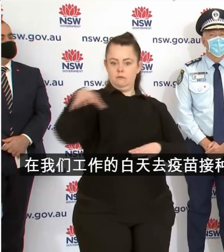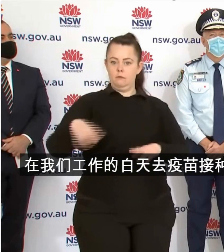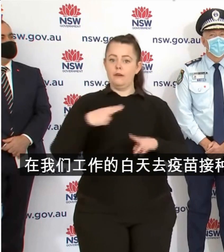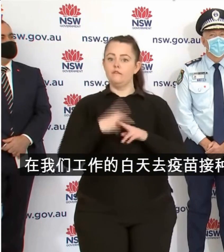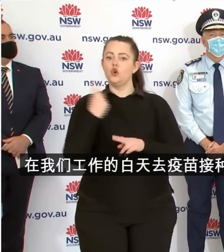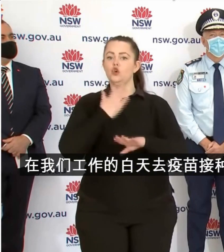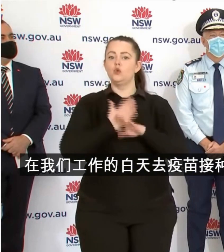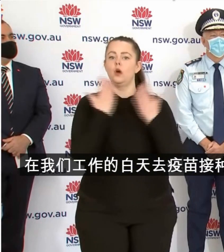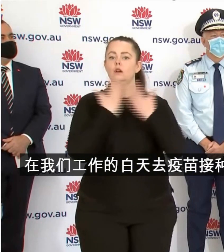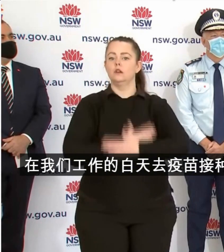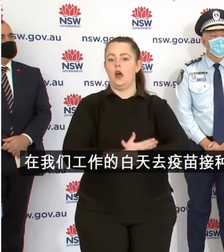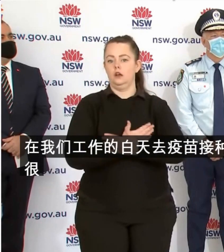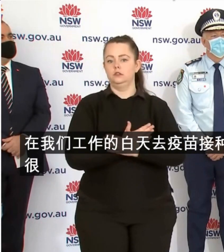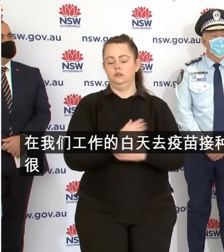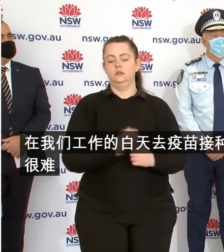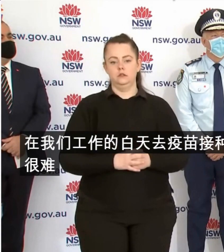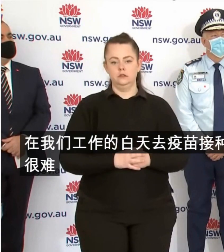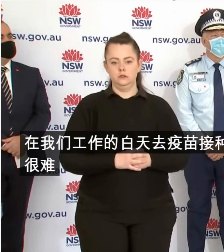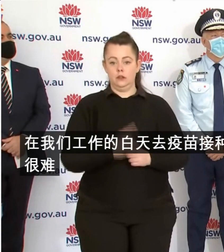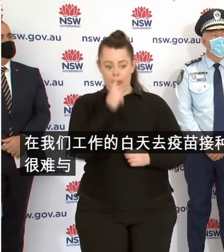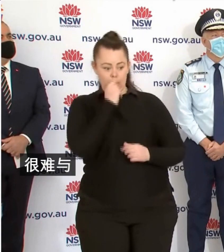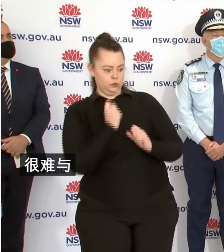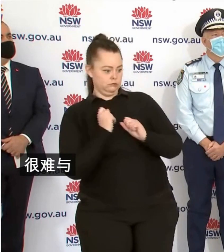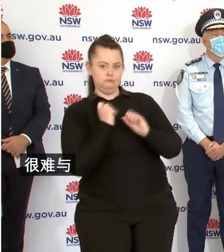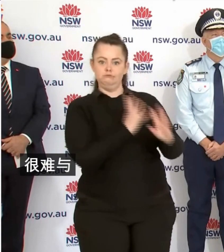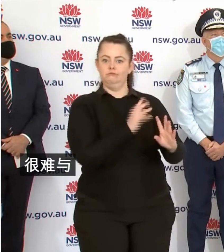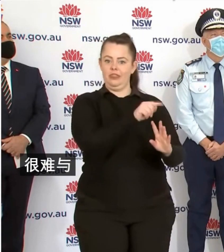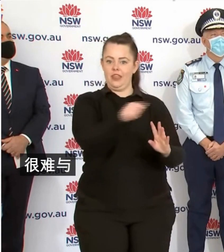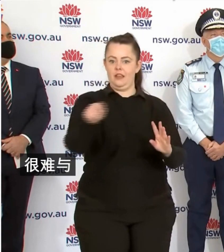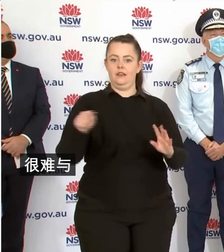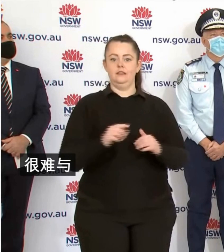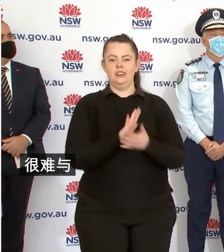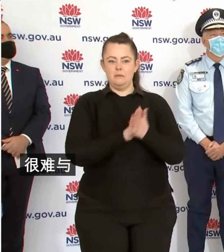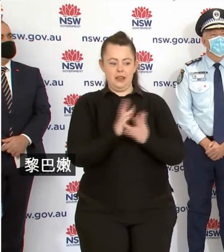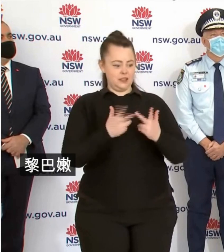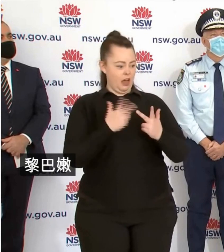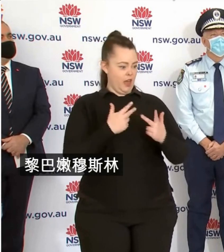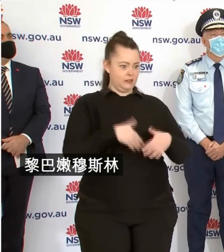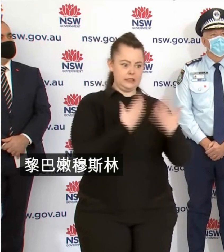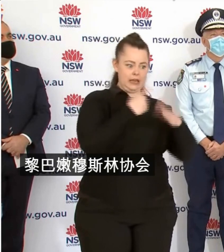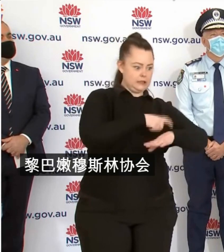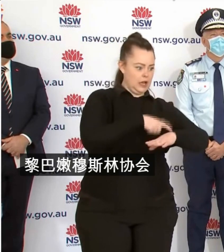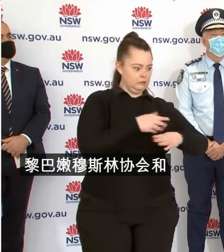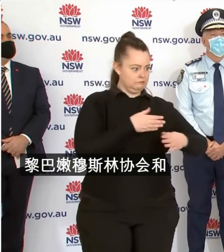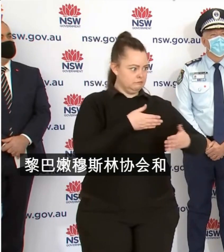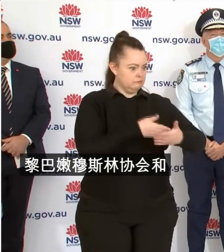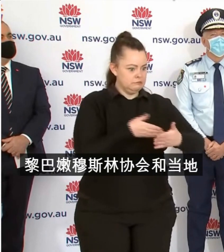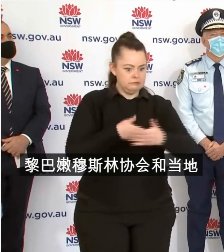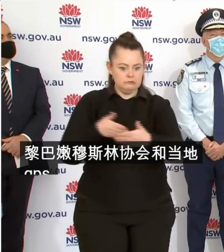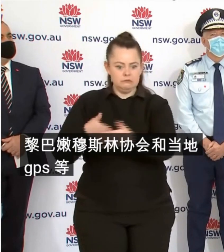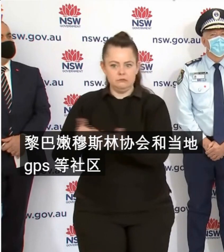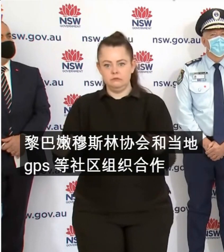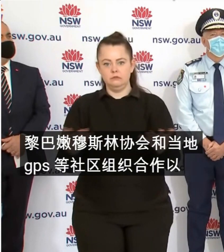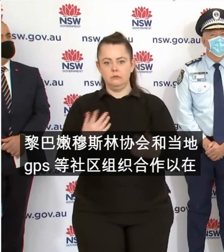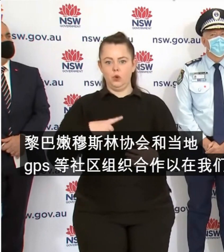day. We have worked hard to engage with community organisations such as the Lebanese Muslim Association and